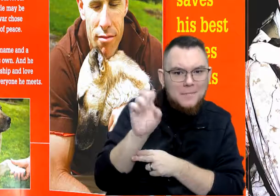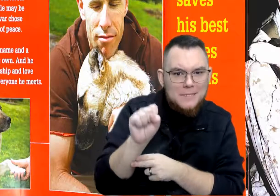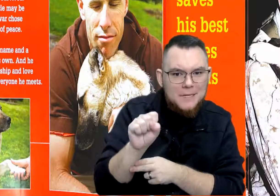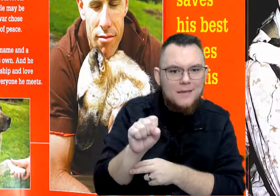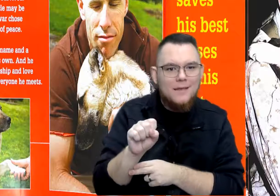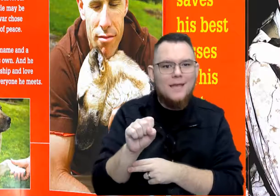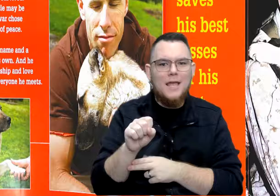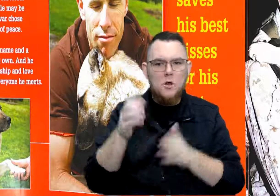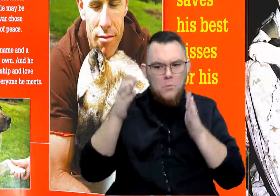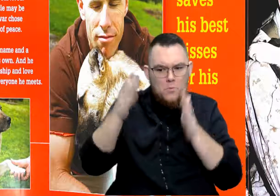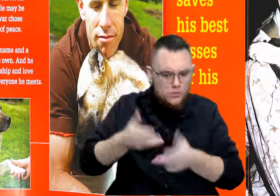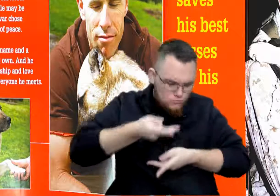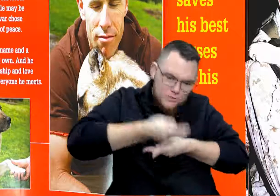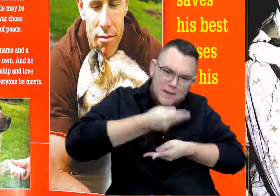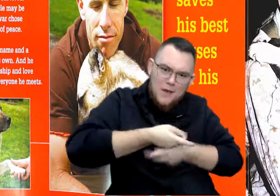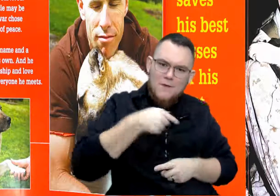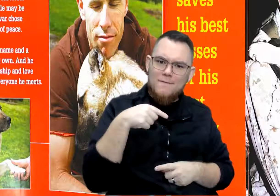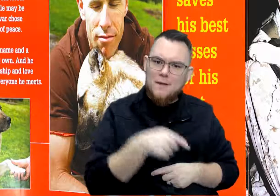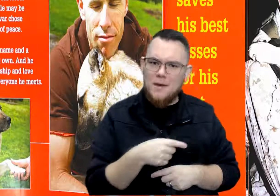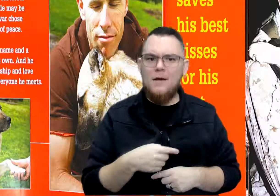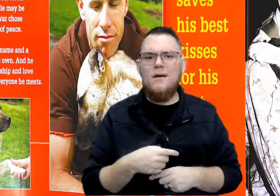love he found with everyone he meets.